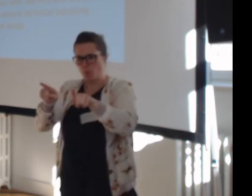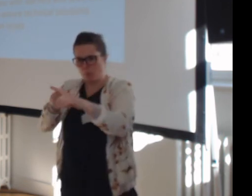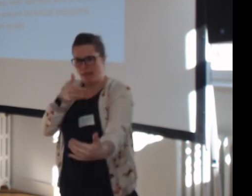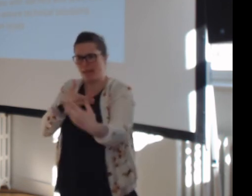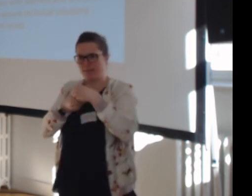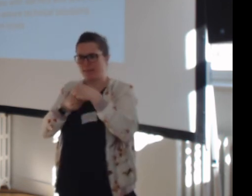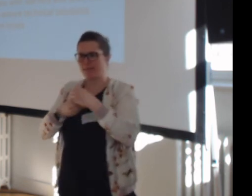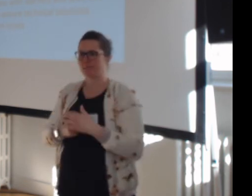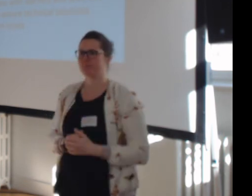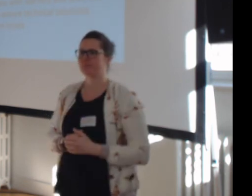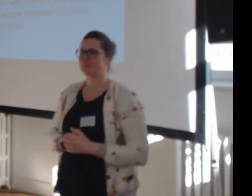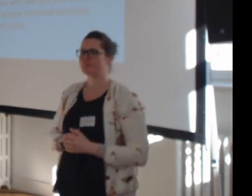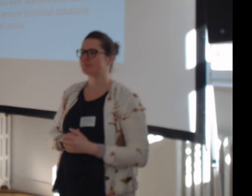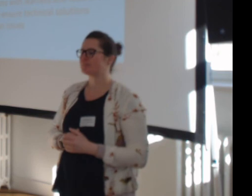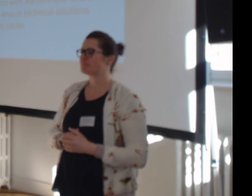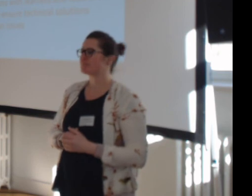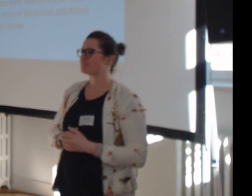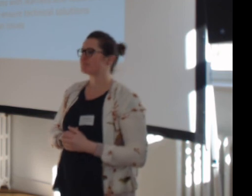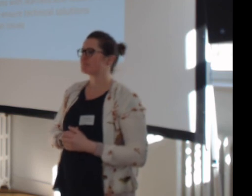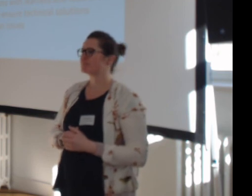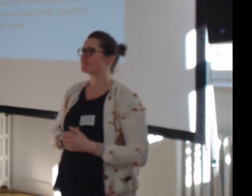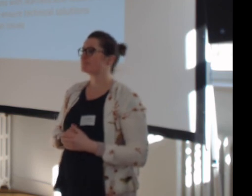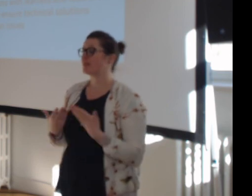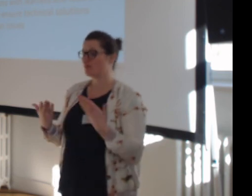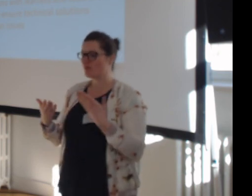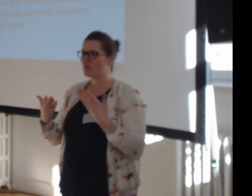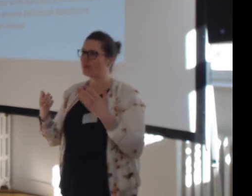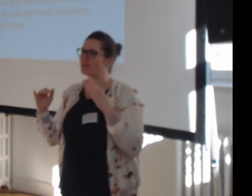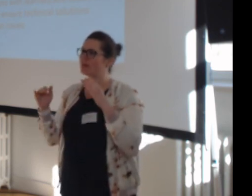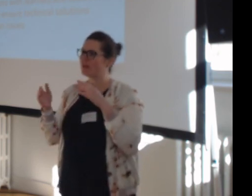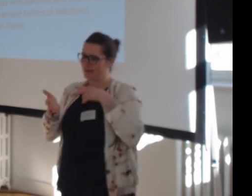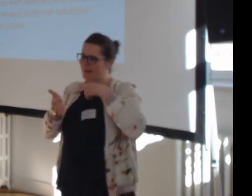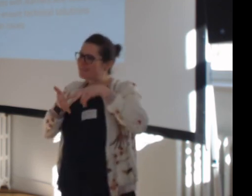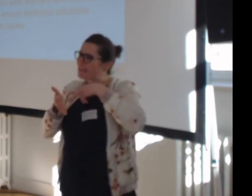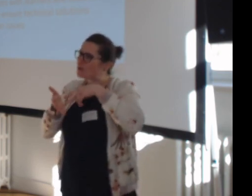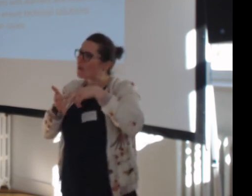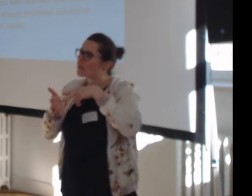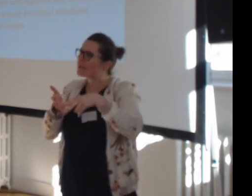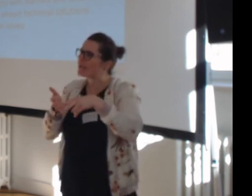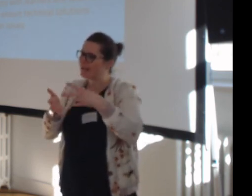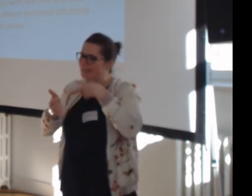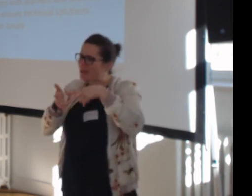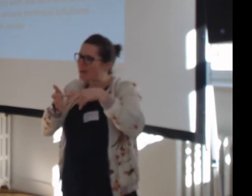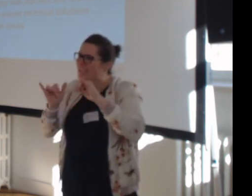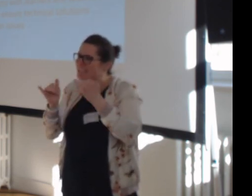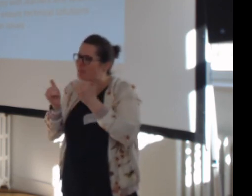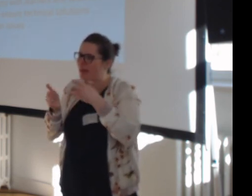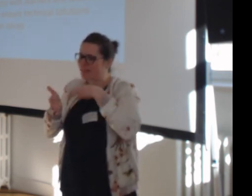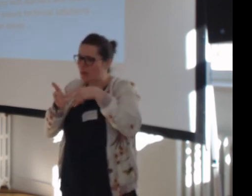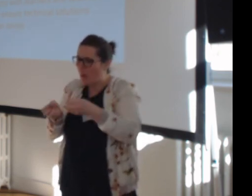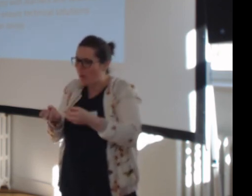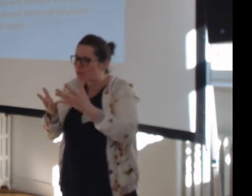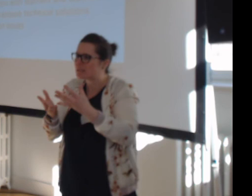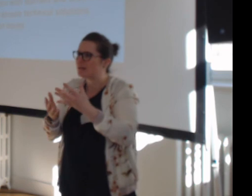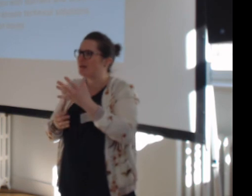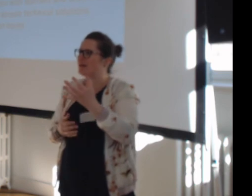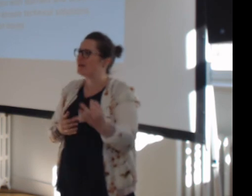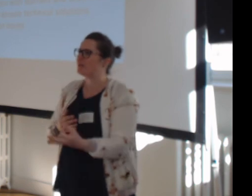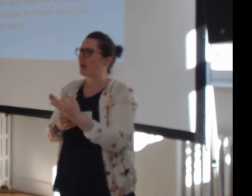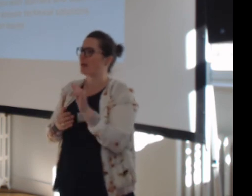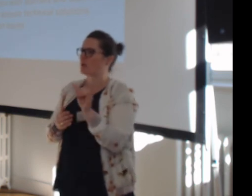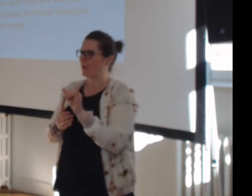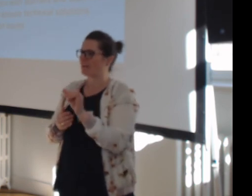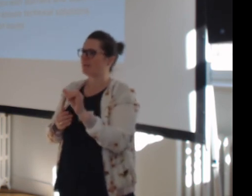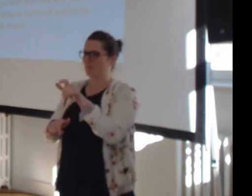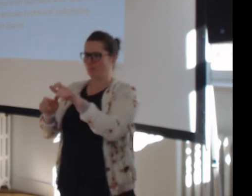But so far really we've been playing with the technology and coming with technology solutions. what is so important is that this is